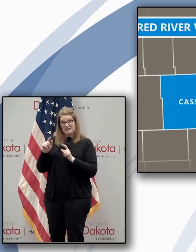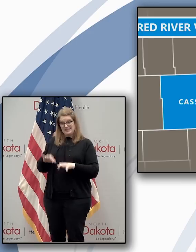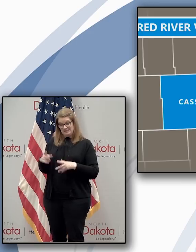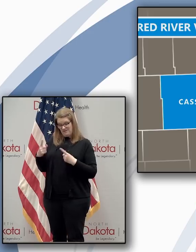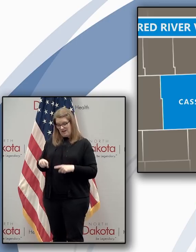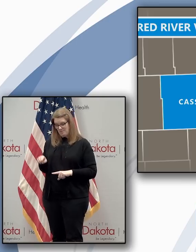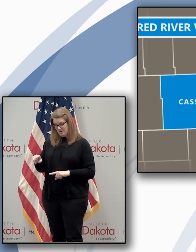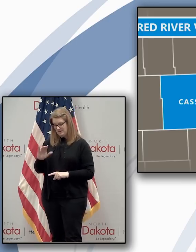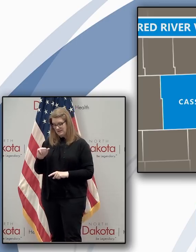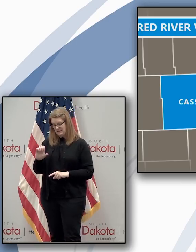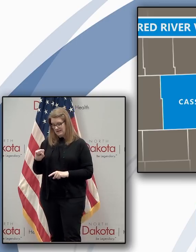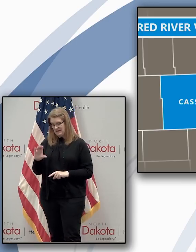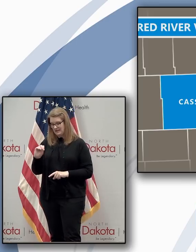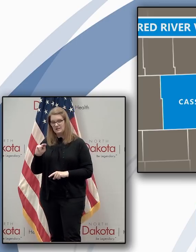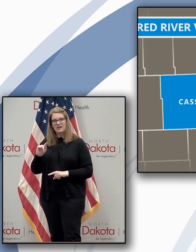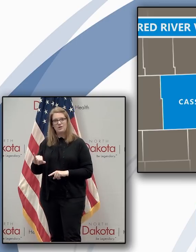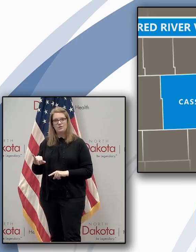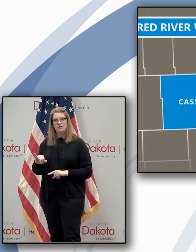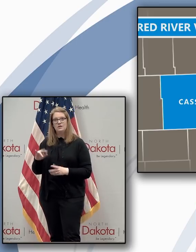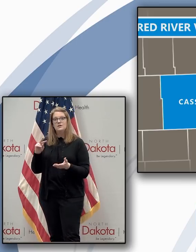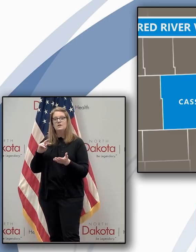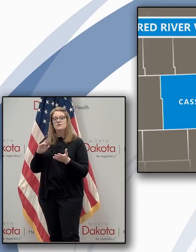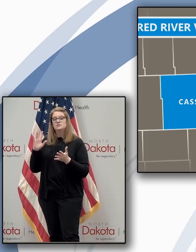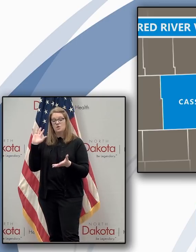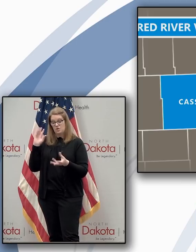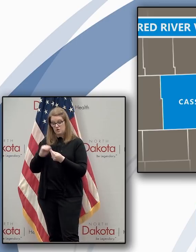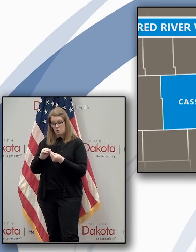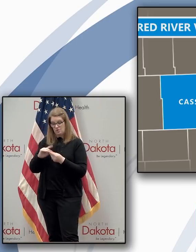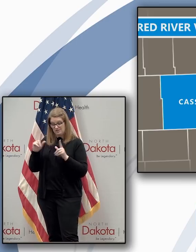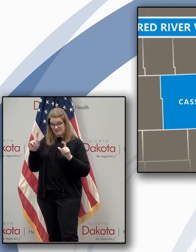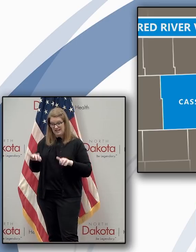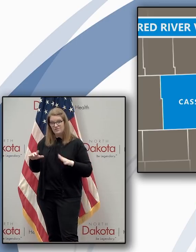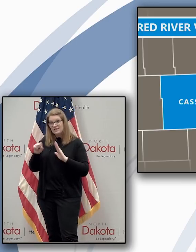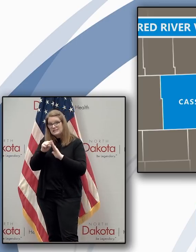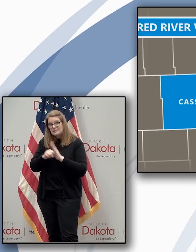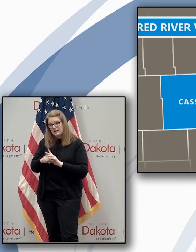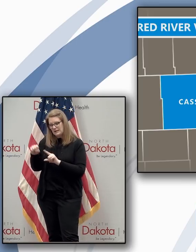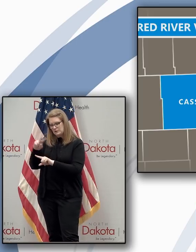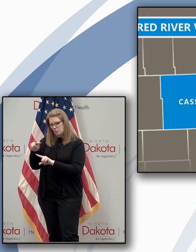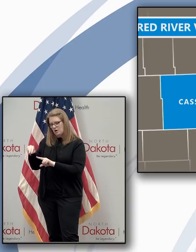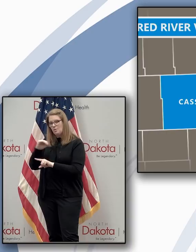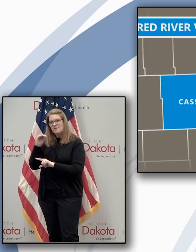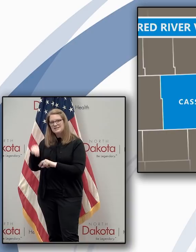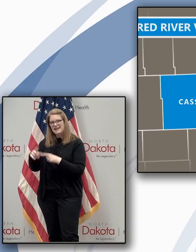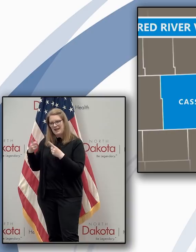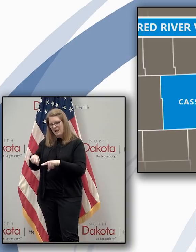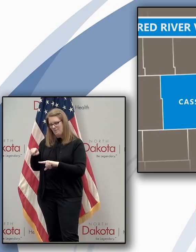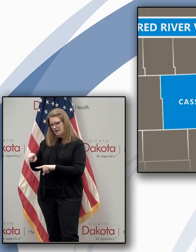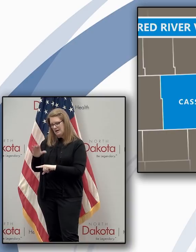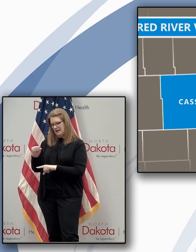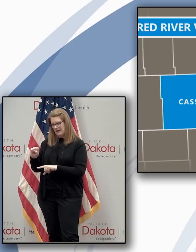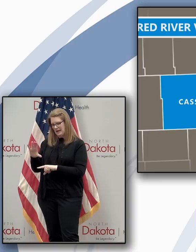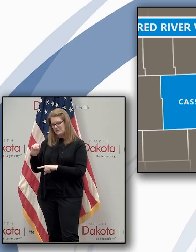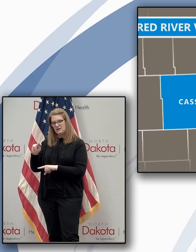which is 22% of the total tests for the state, that's less than what we've tested on